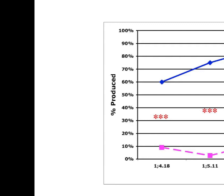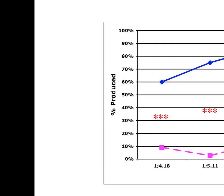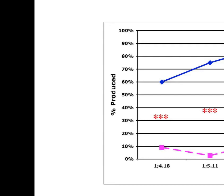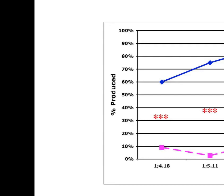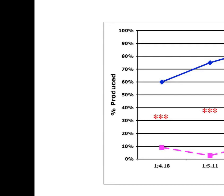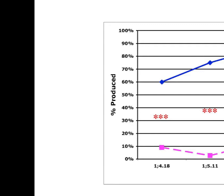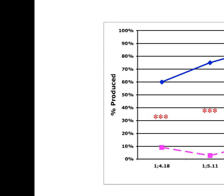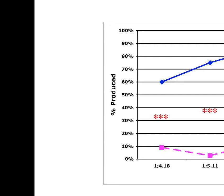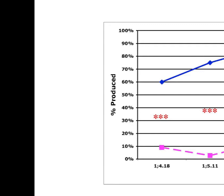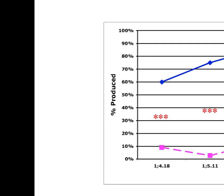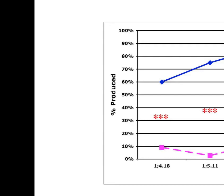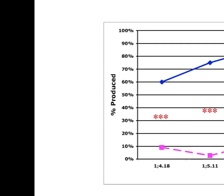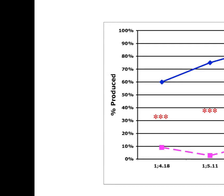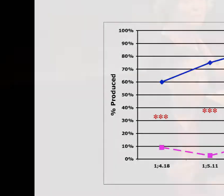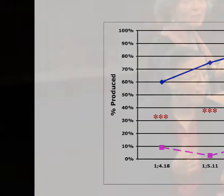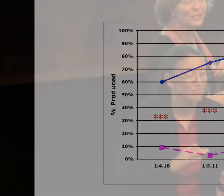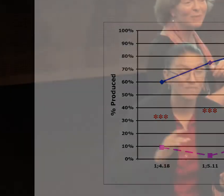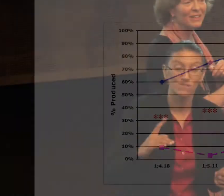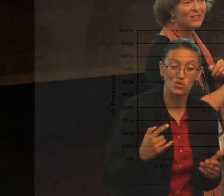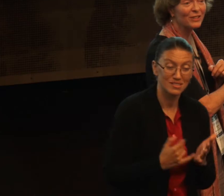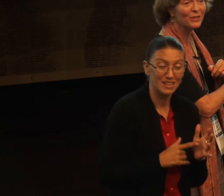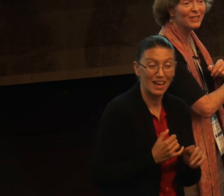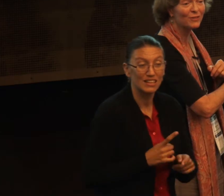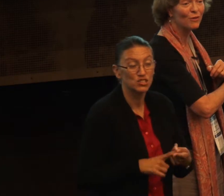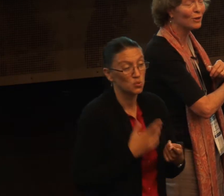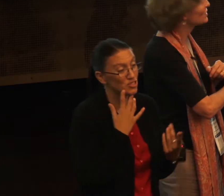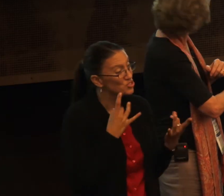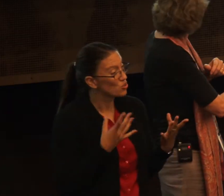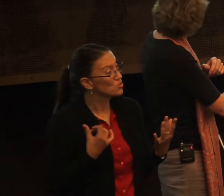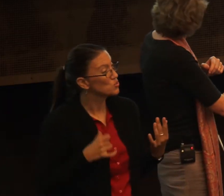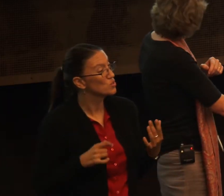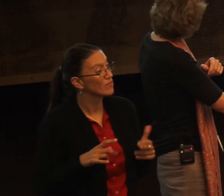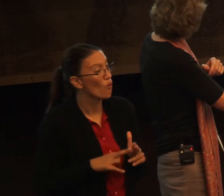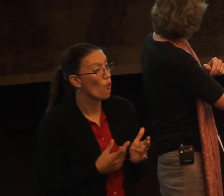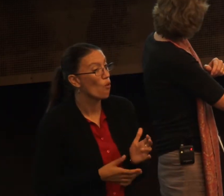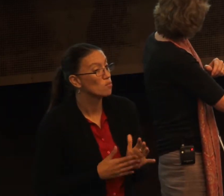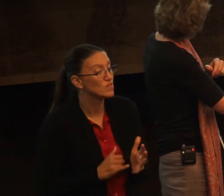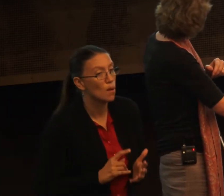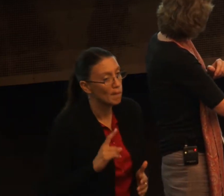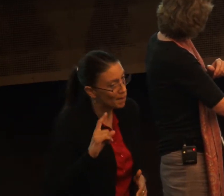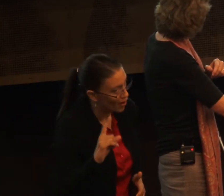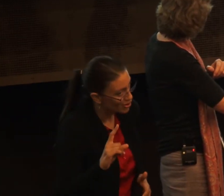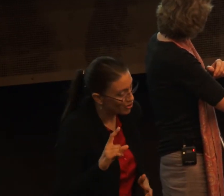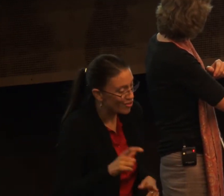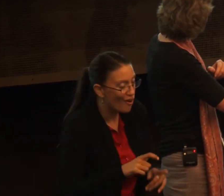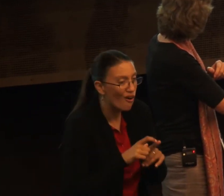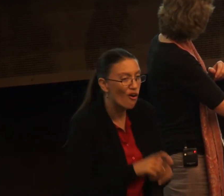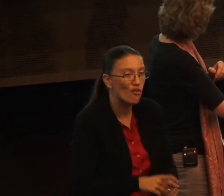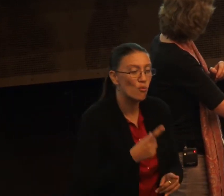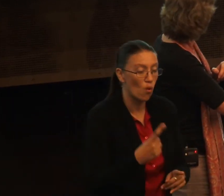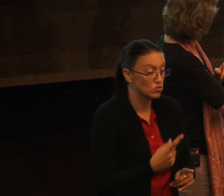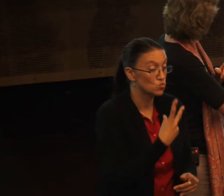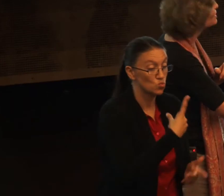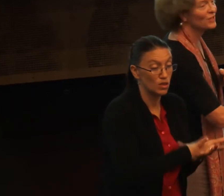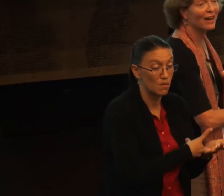doing quite well from the first stages when she begins to use these forms. But the harder ones, the words